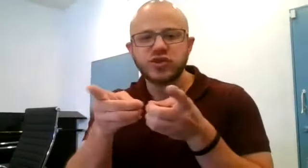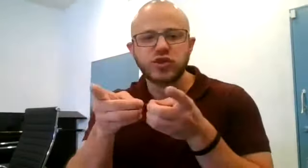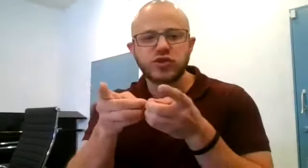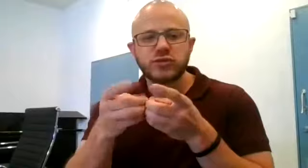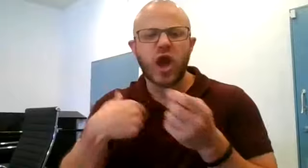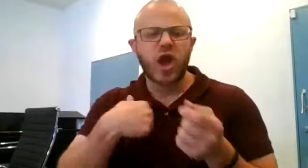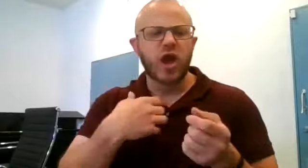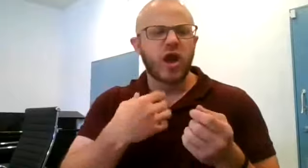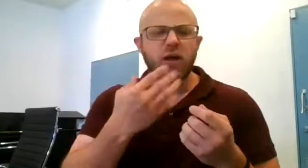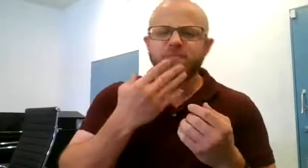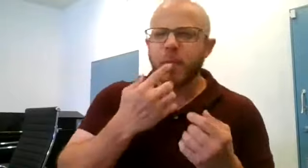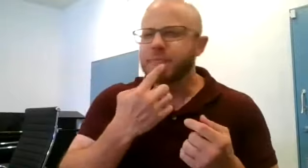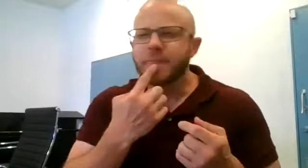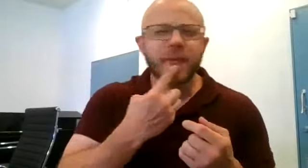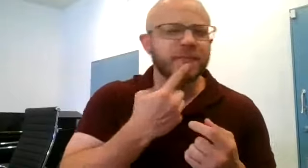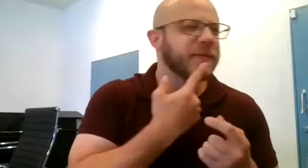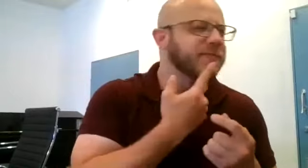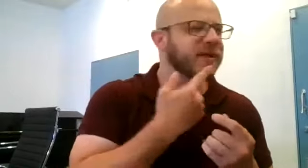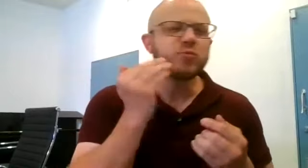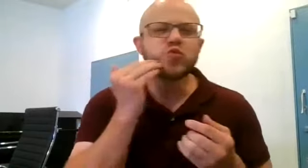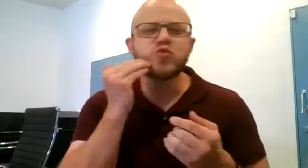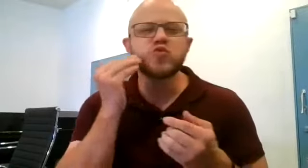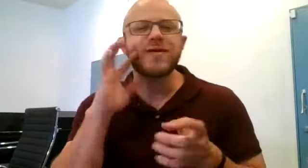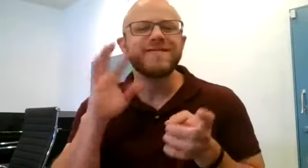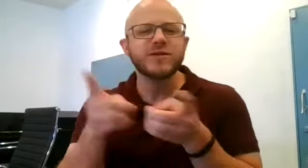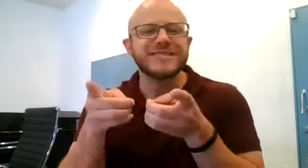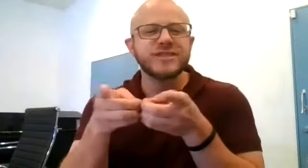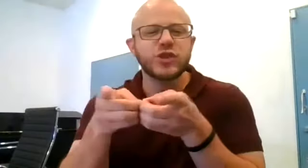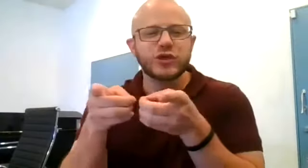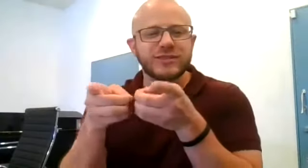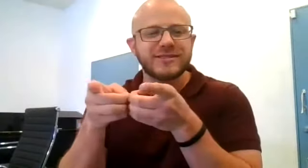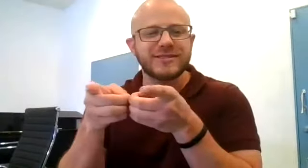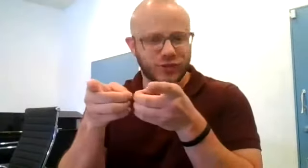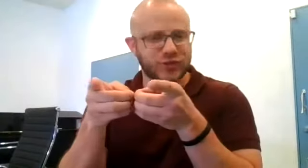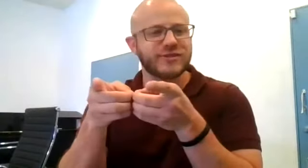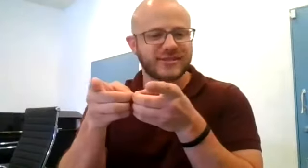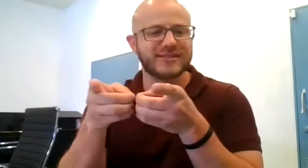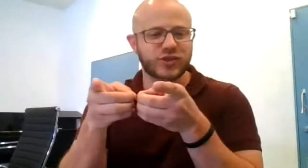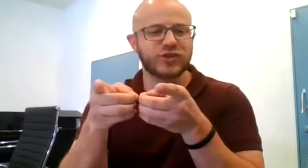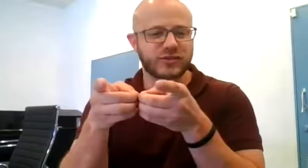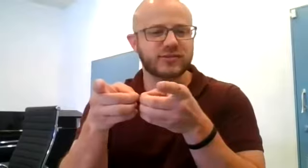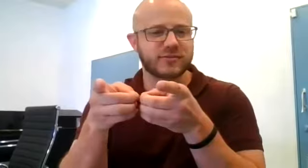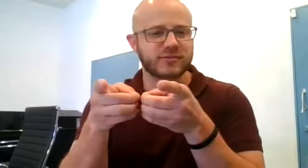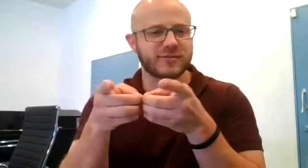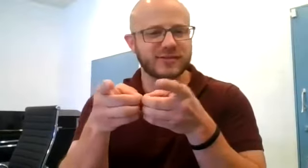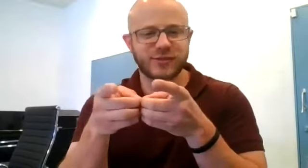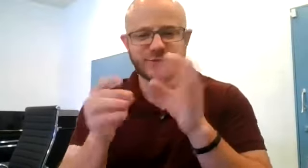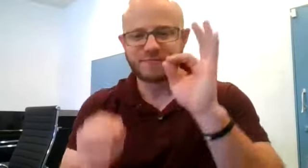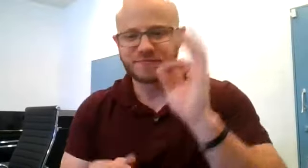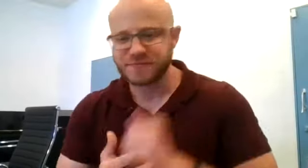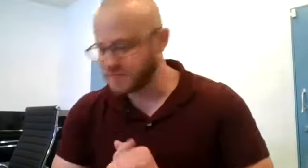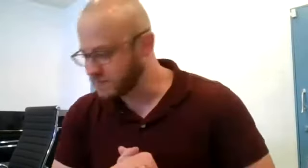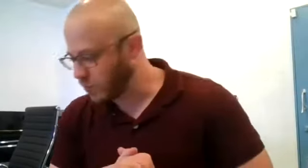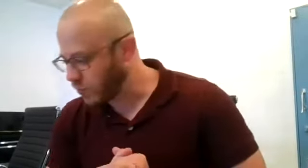Dessert. This is dessert. What kind of dessert? So you see the index fingers are pointing outward away